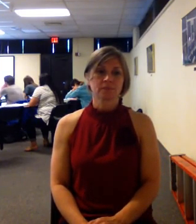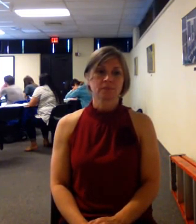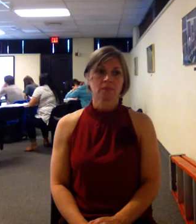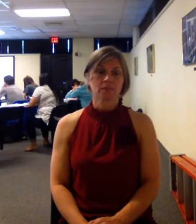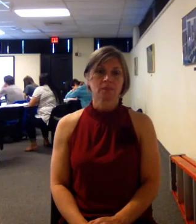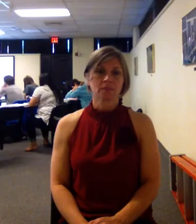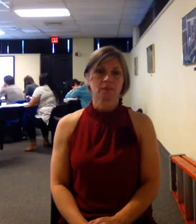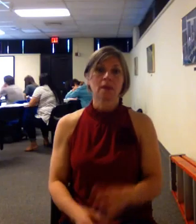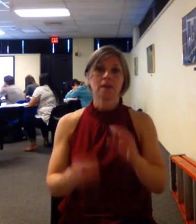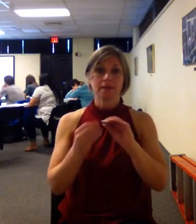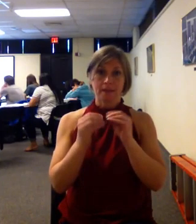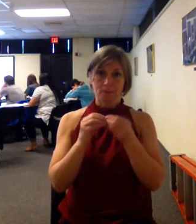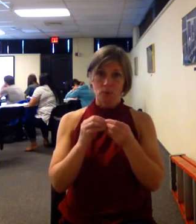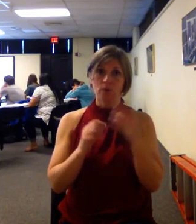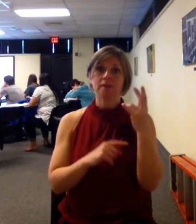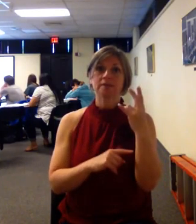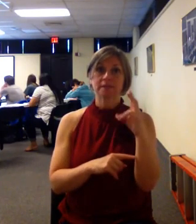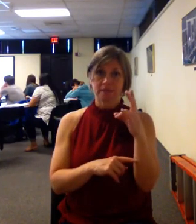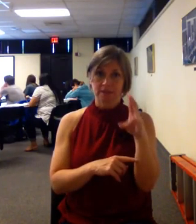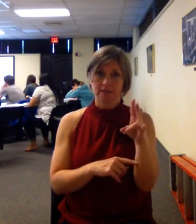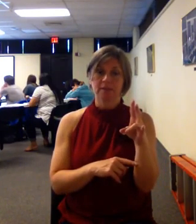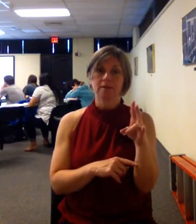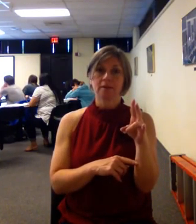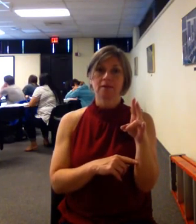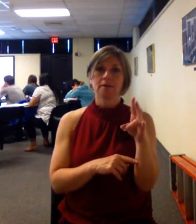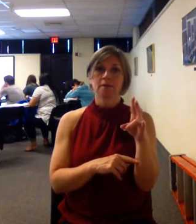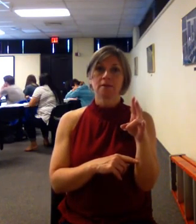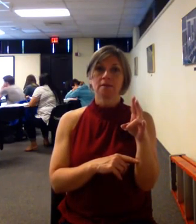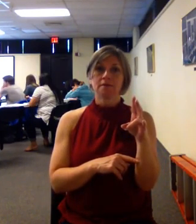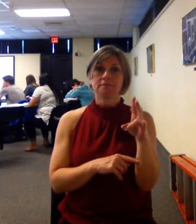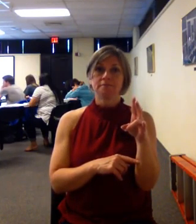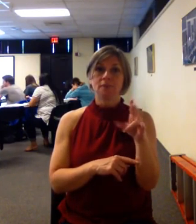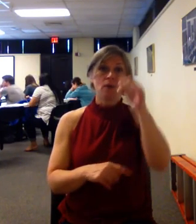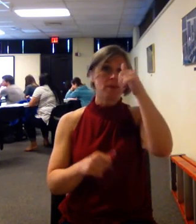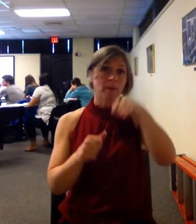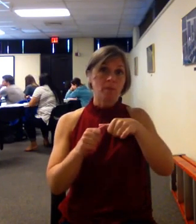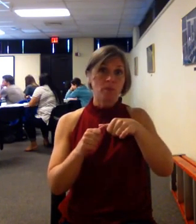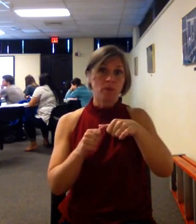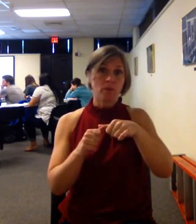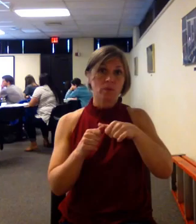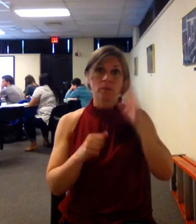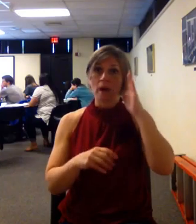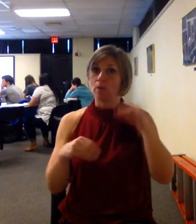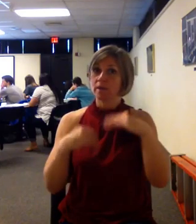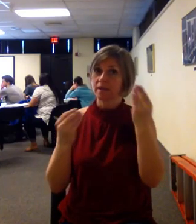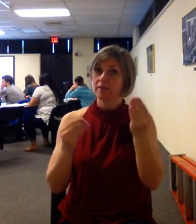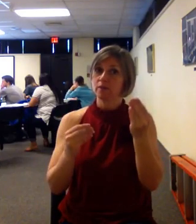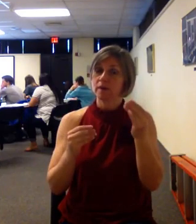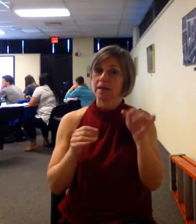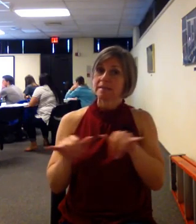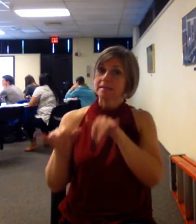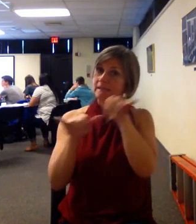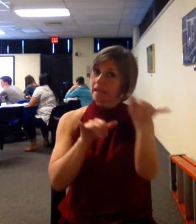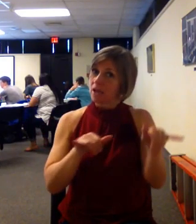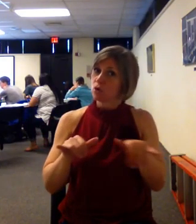Okay, and number 17, remember I will give you standard deviation. So